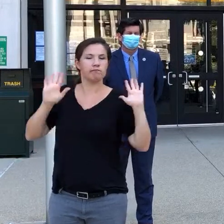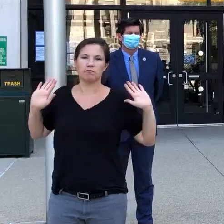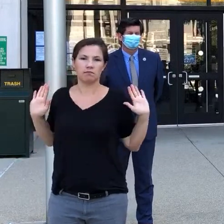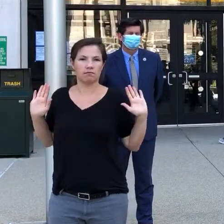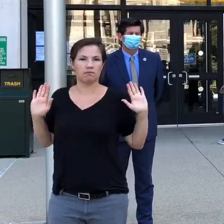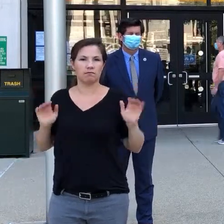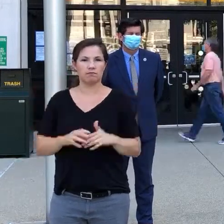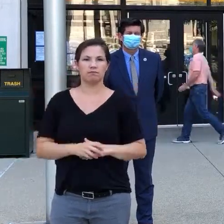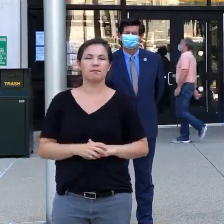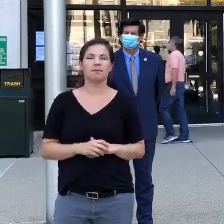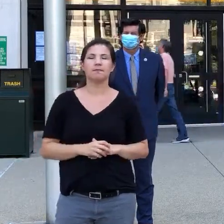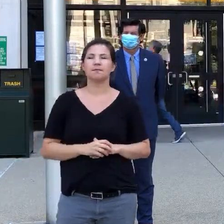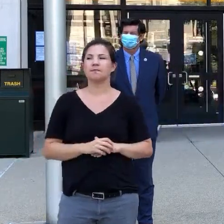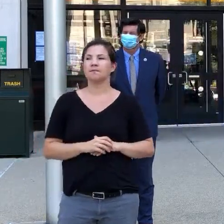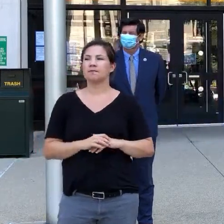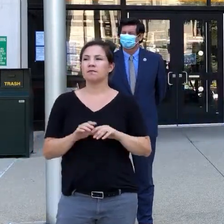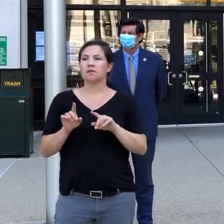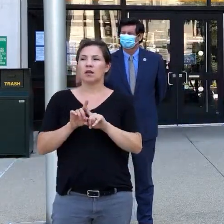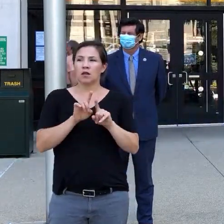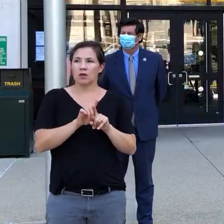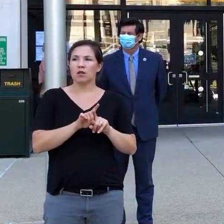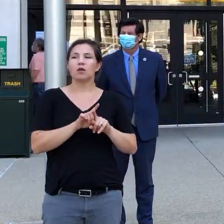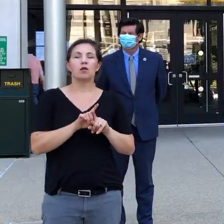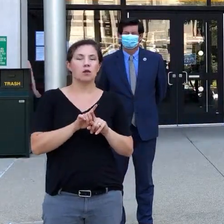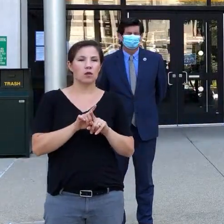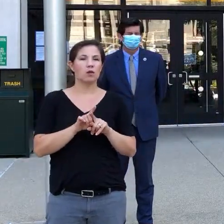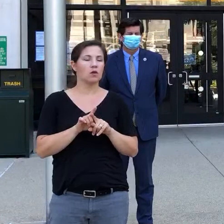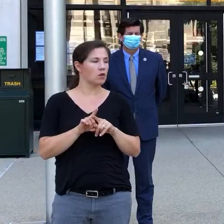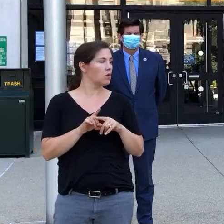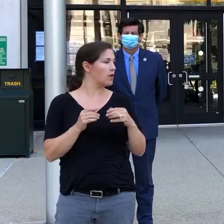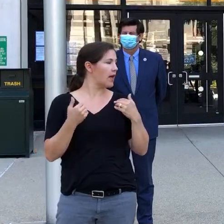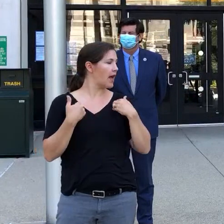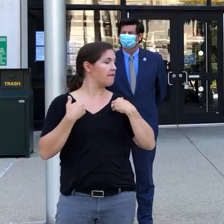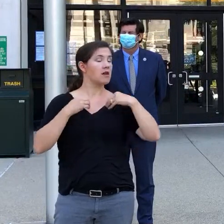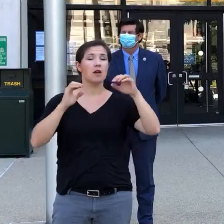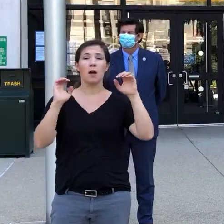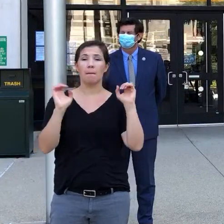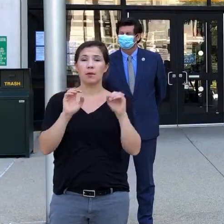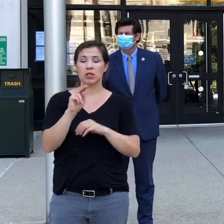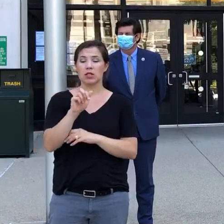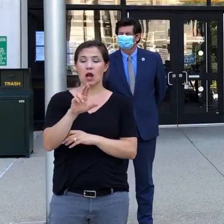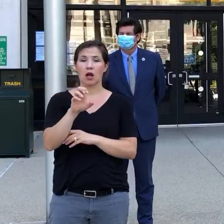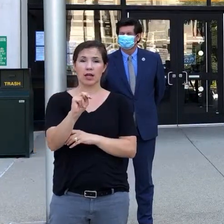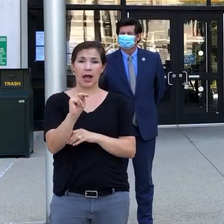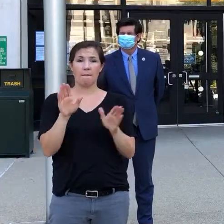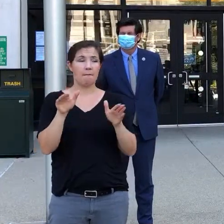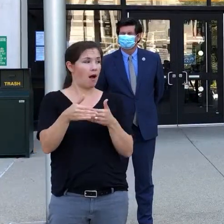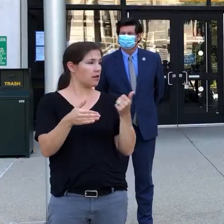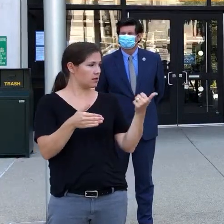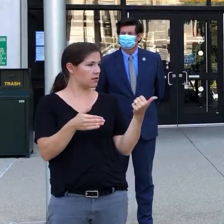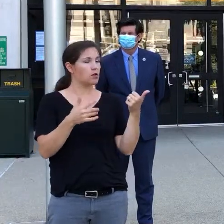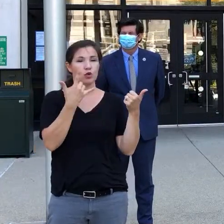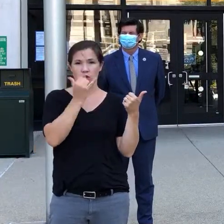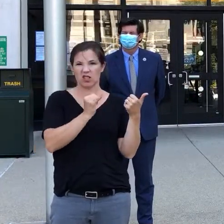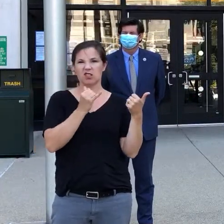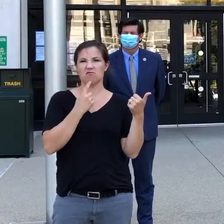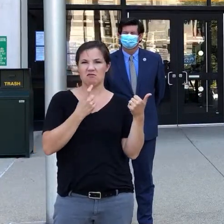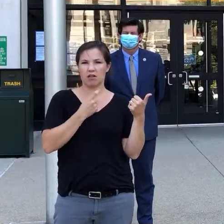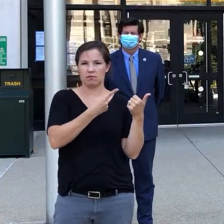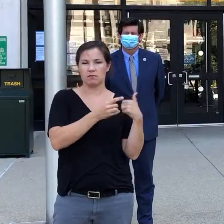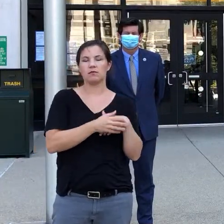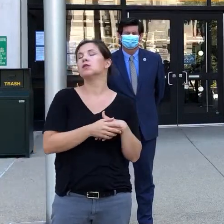going to ask. Also, we have right here our emergency Narcan boxes. So if you're affiliated